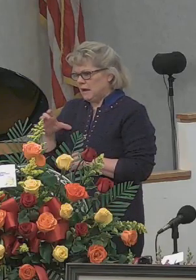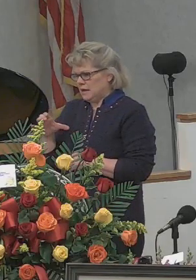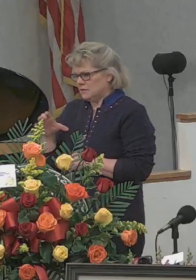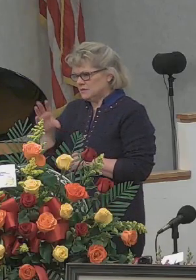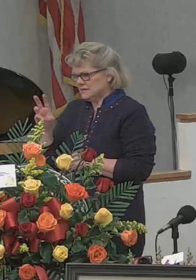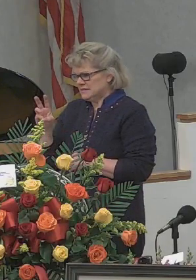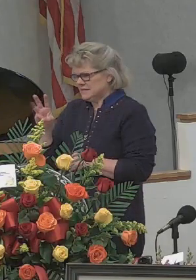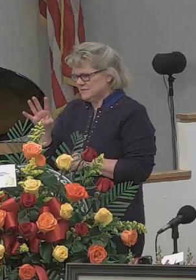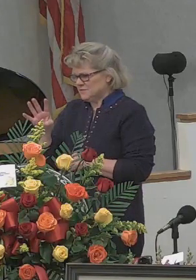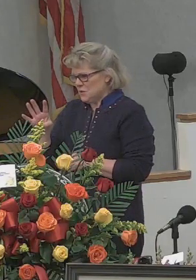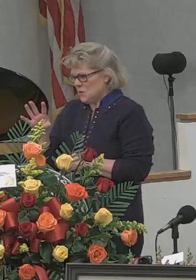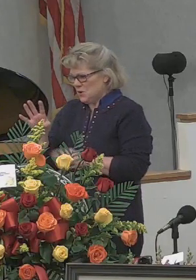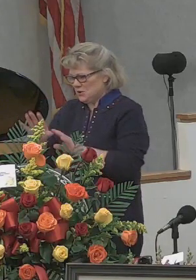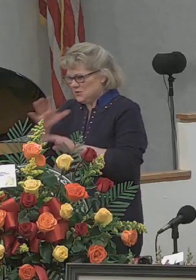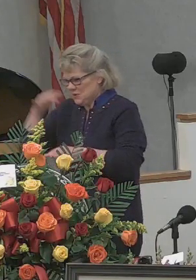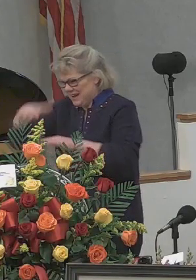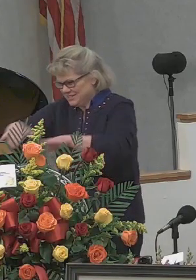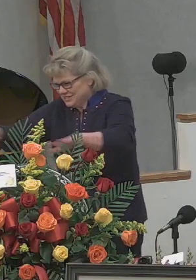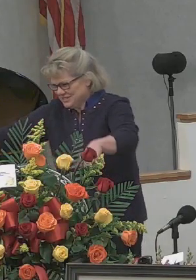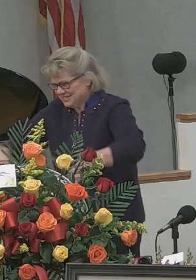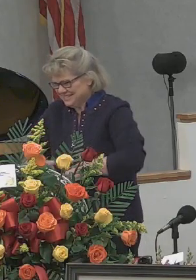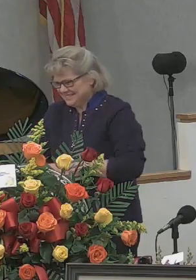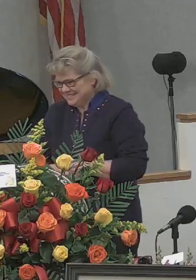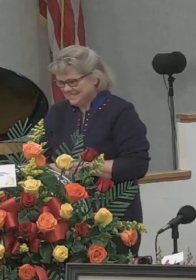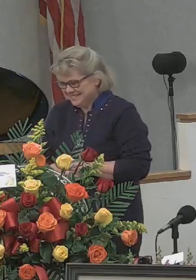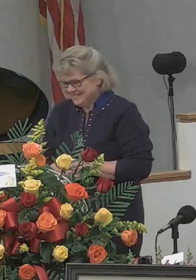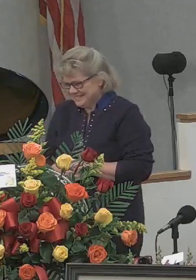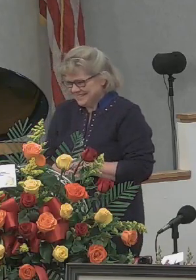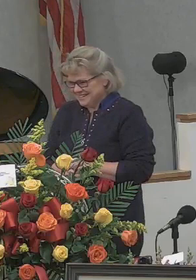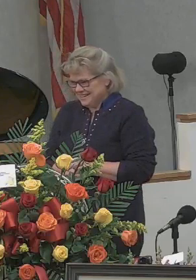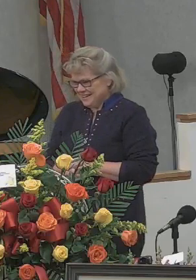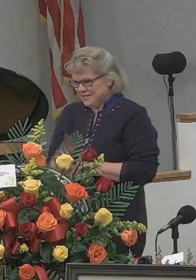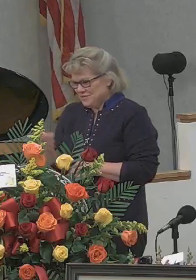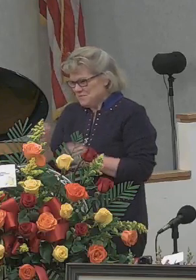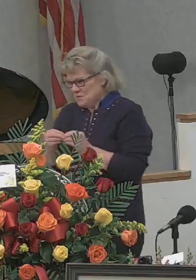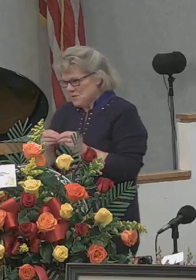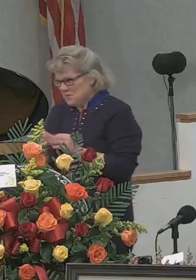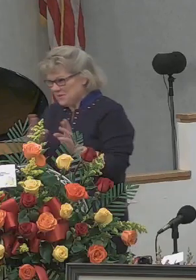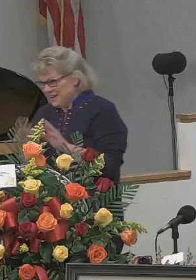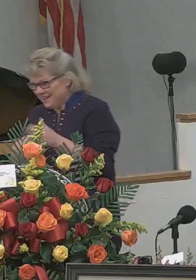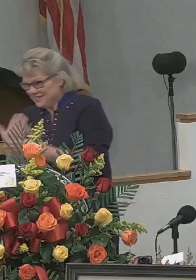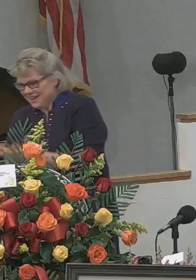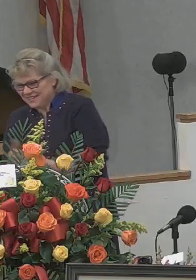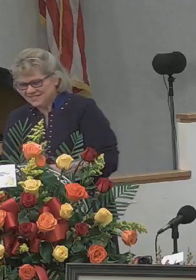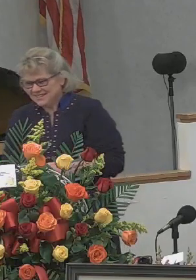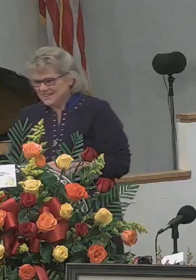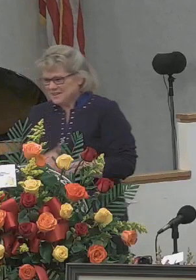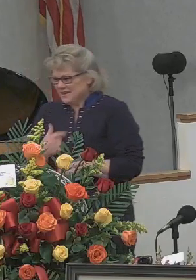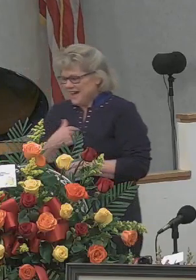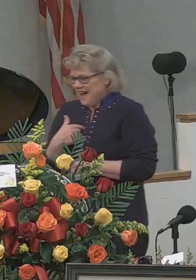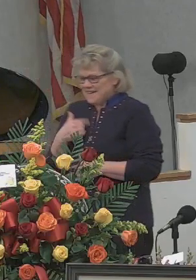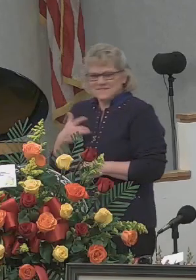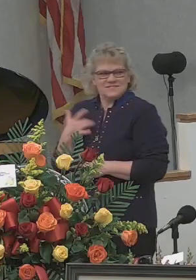164 grandkids and a half. There's a couple buns in the oven. So I feel